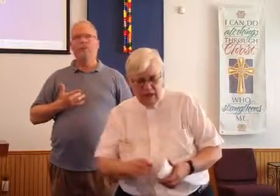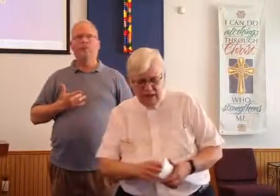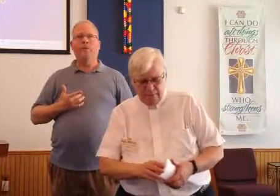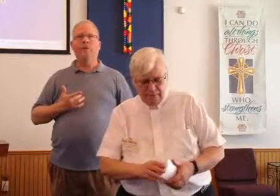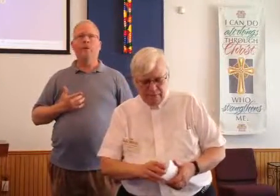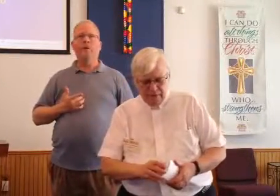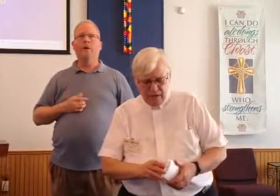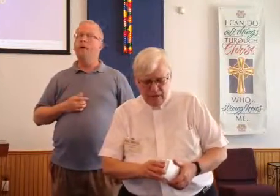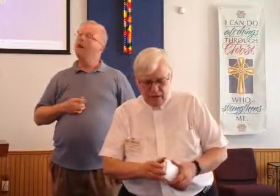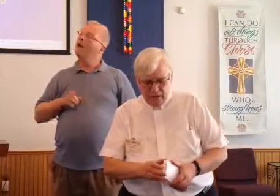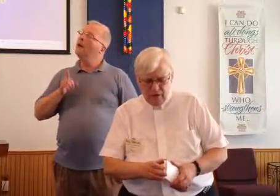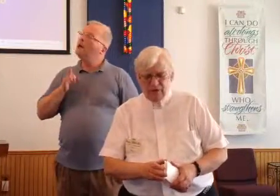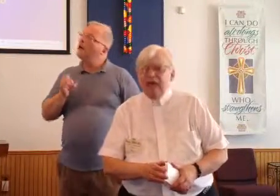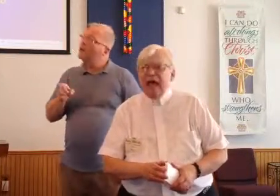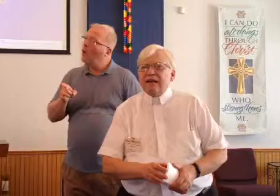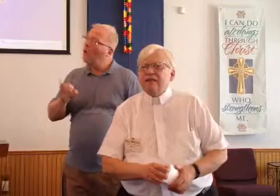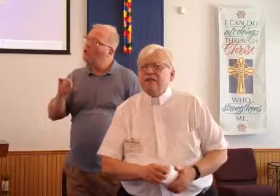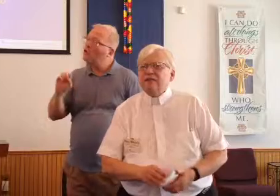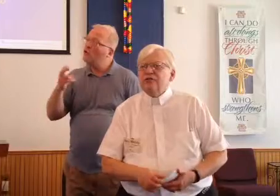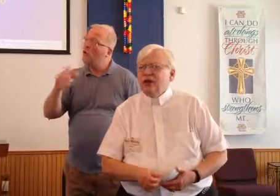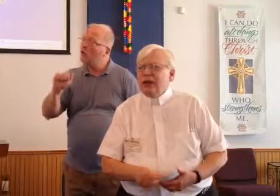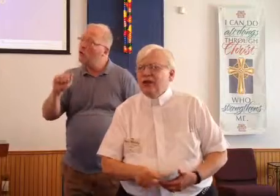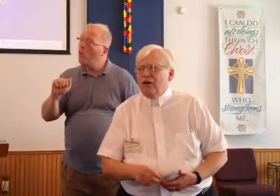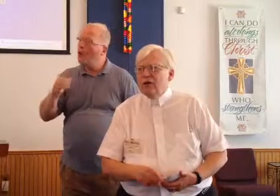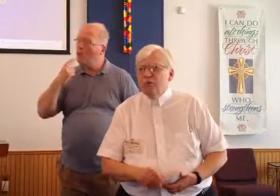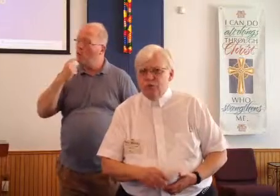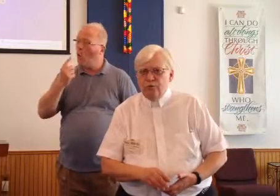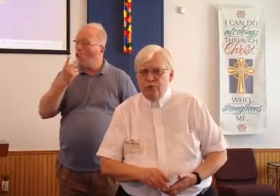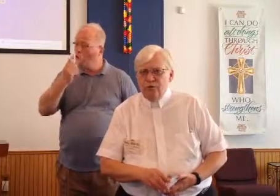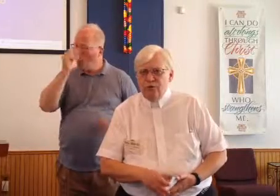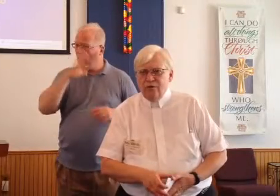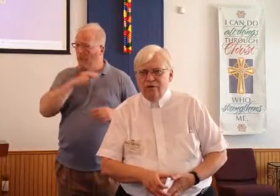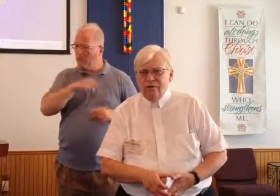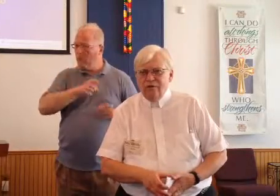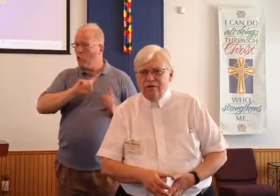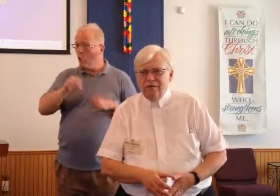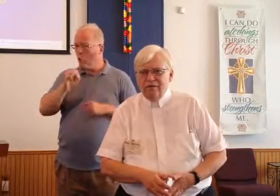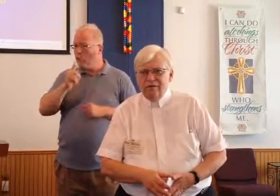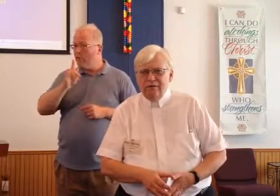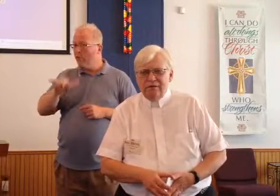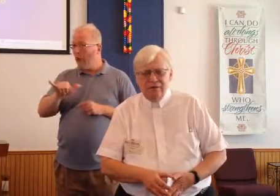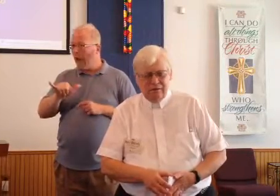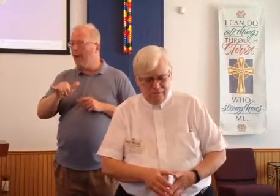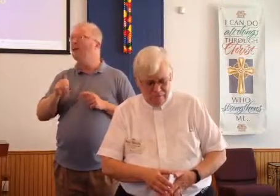she hid them under the flax drying on the roof.